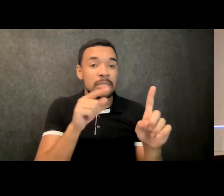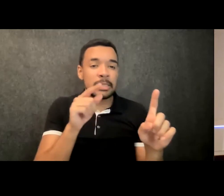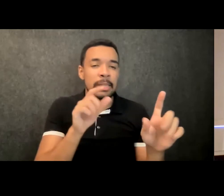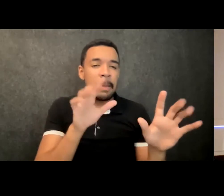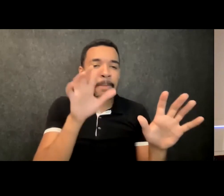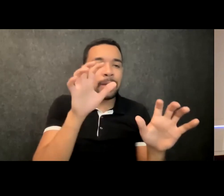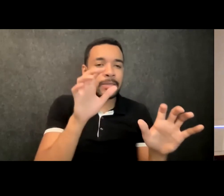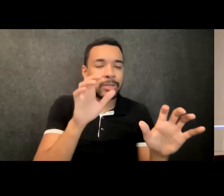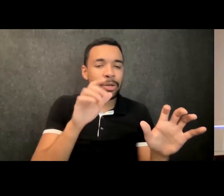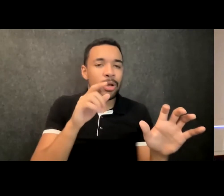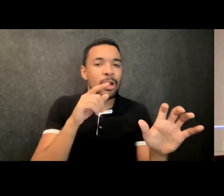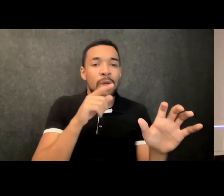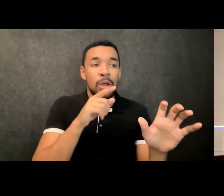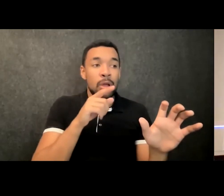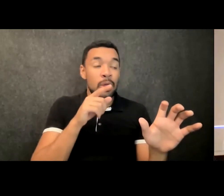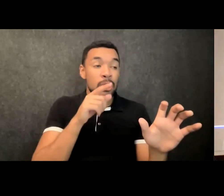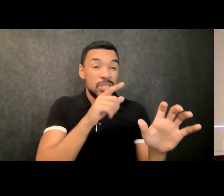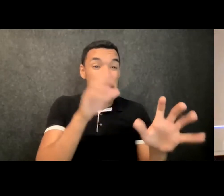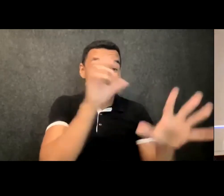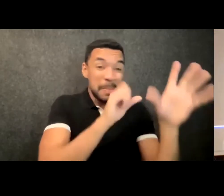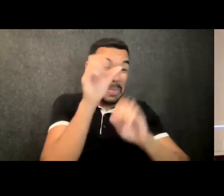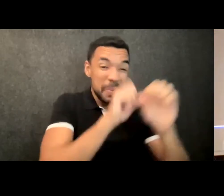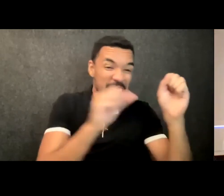bad as me.